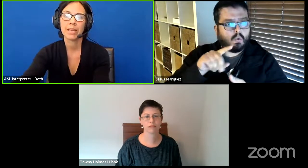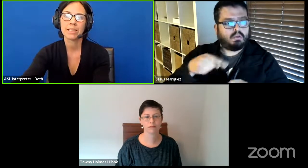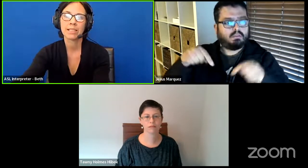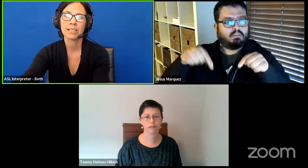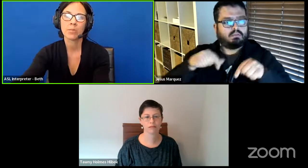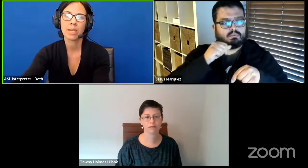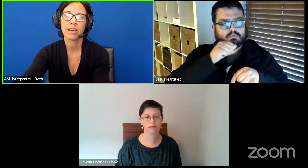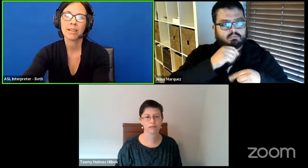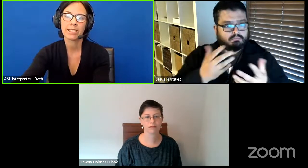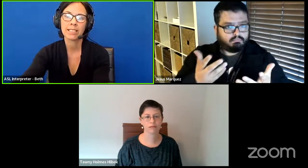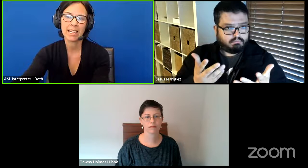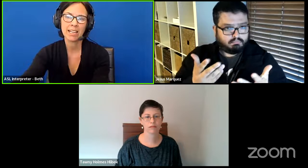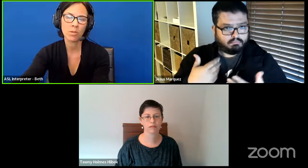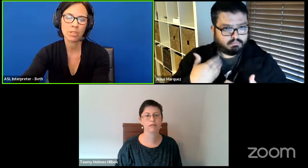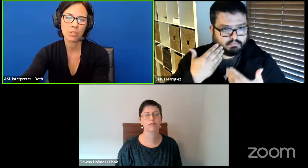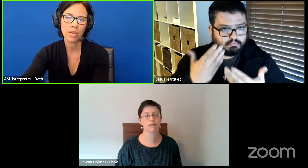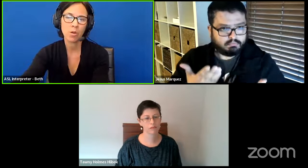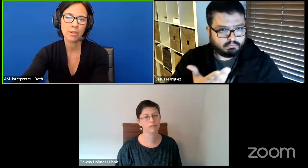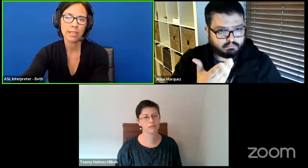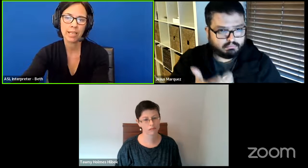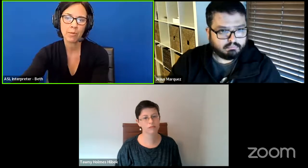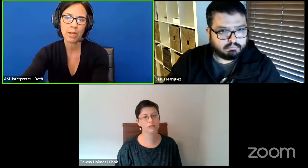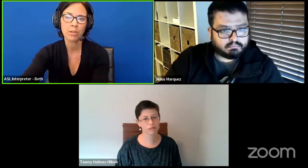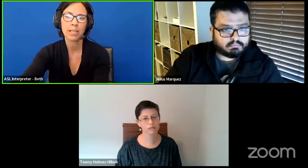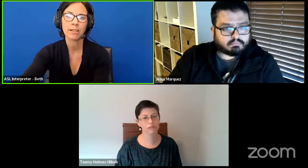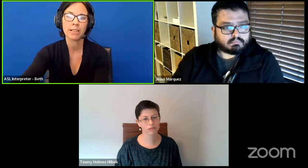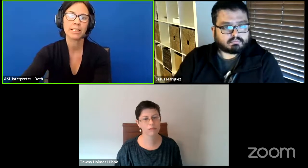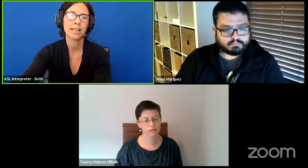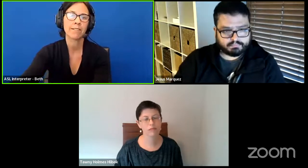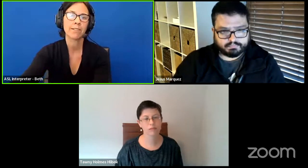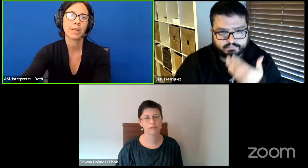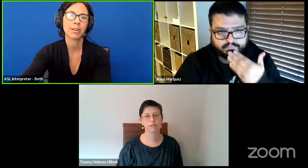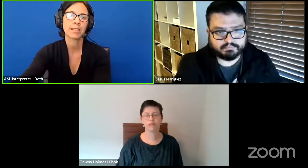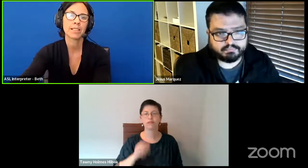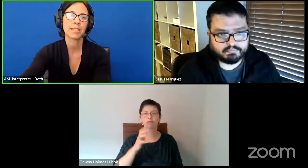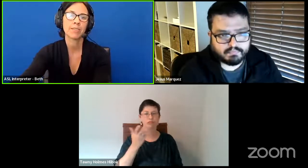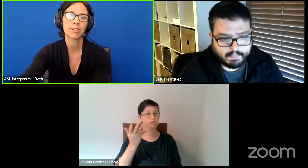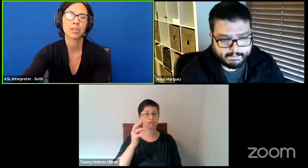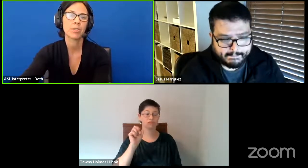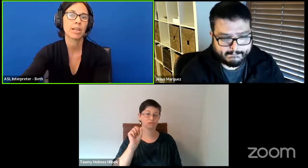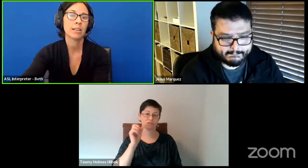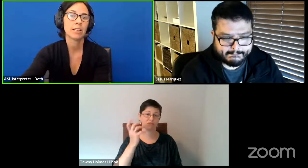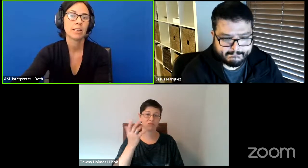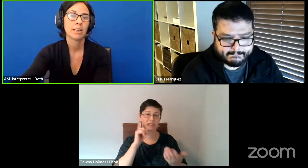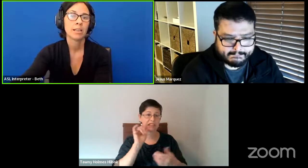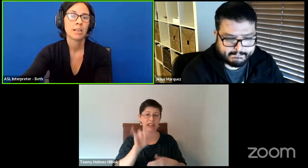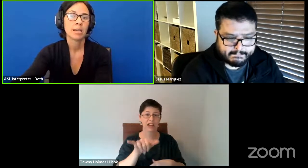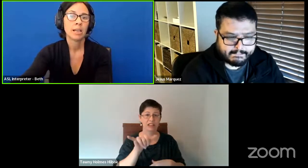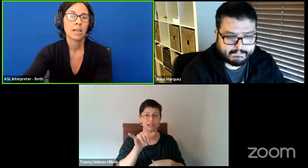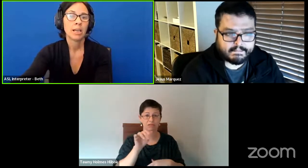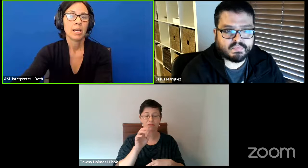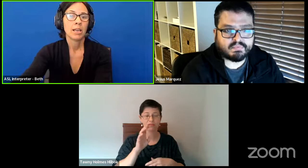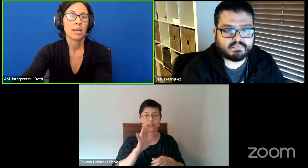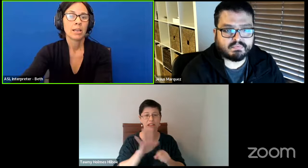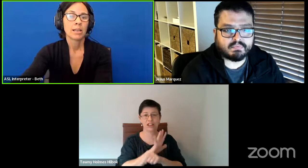other places that we could collect data, or can we only collect data from here in the state of Arizona?